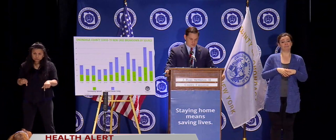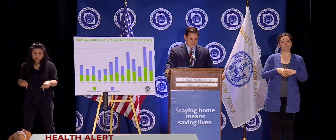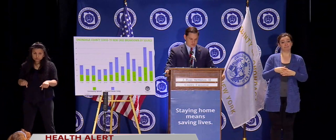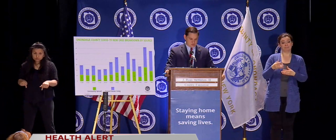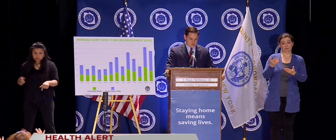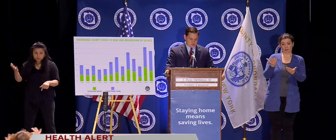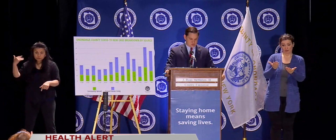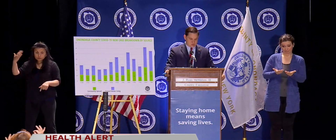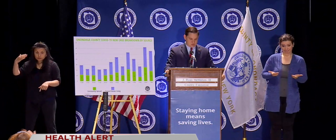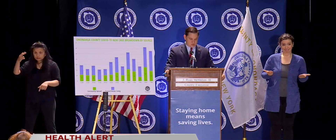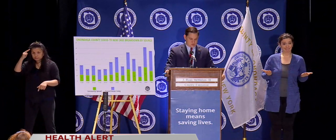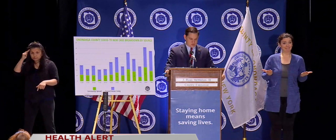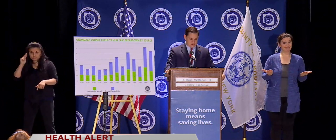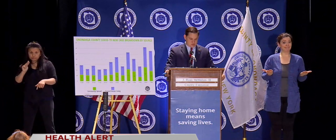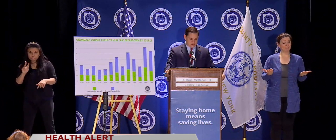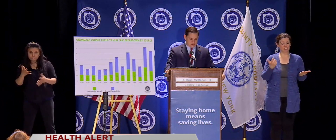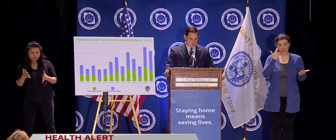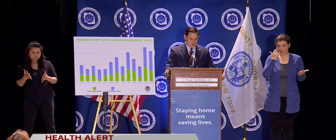and